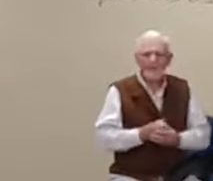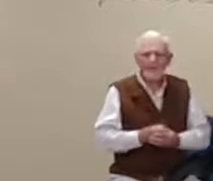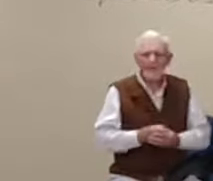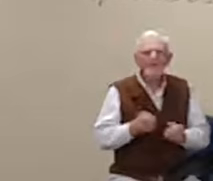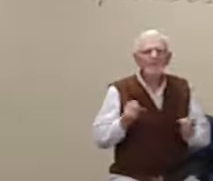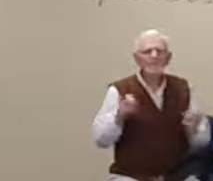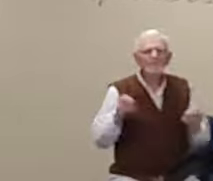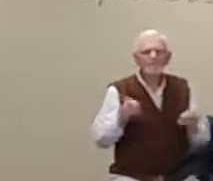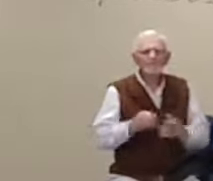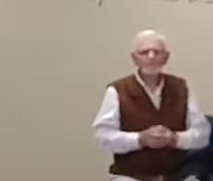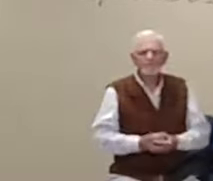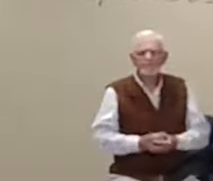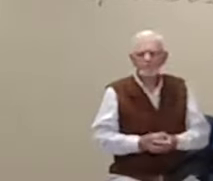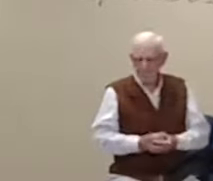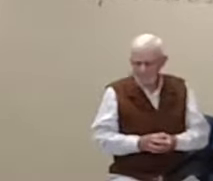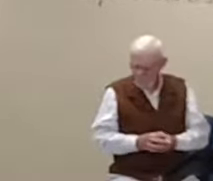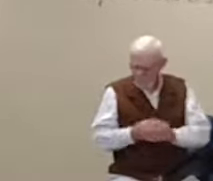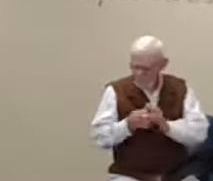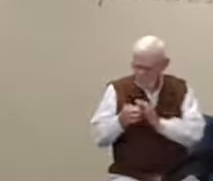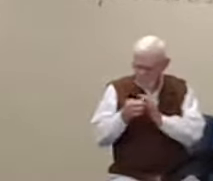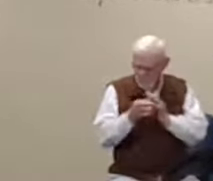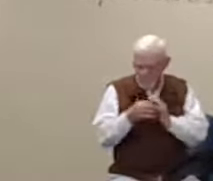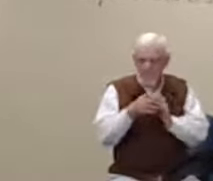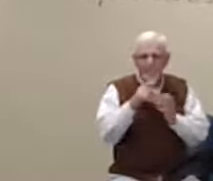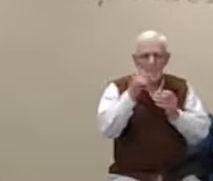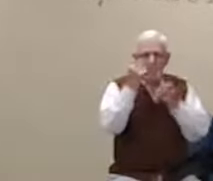So, a unity of purpose.